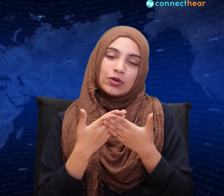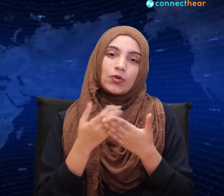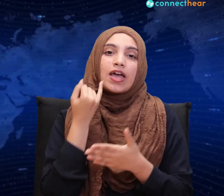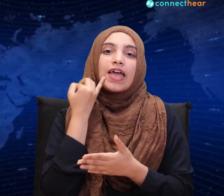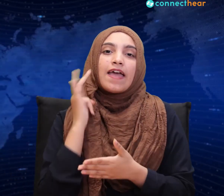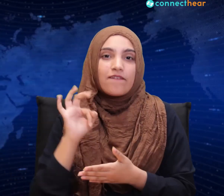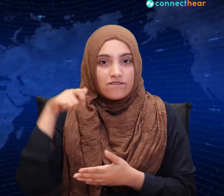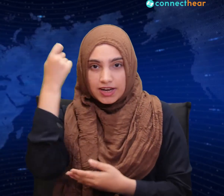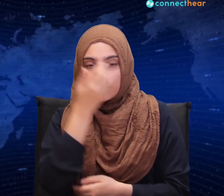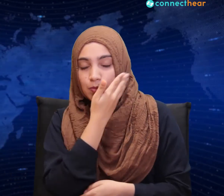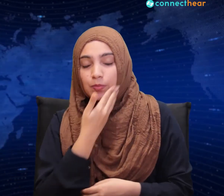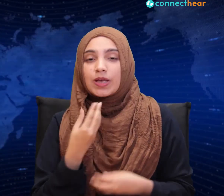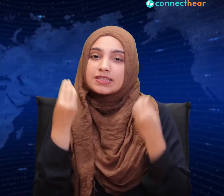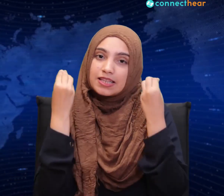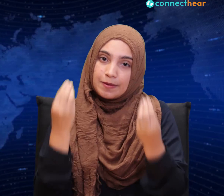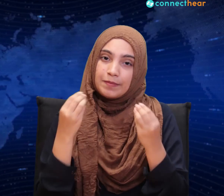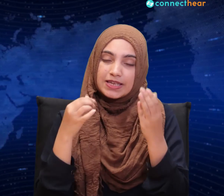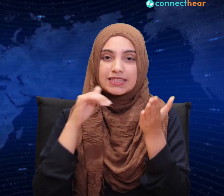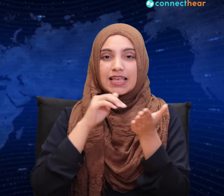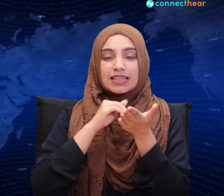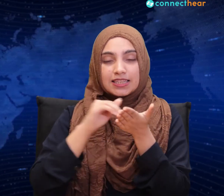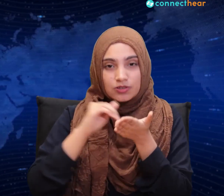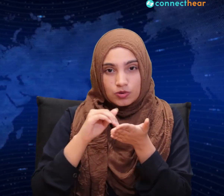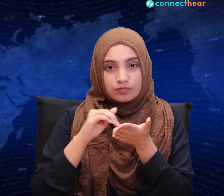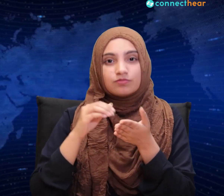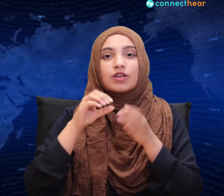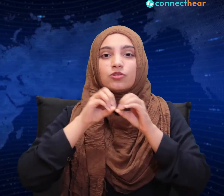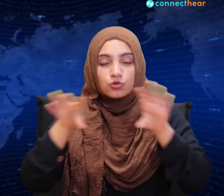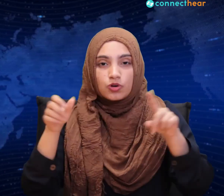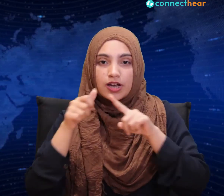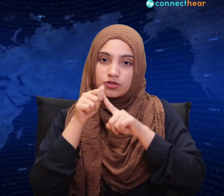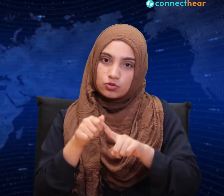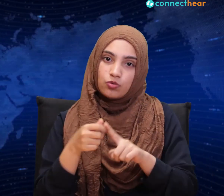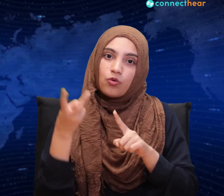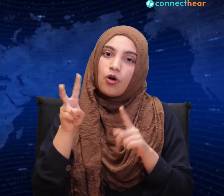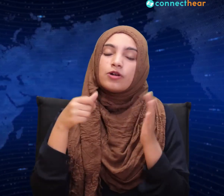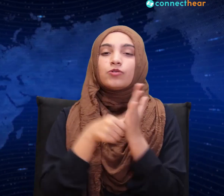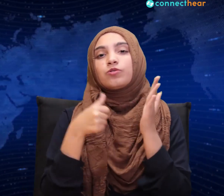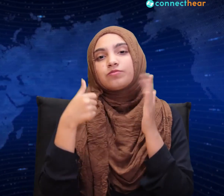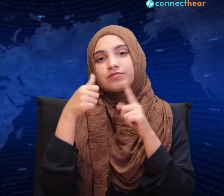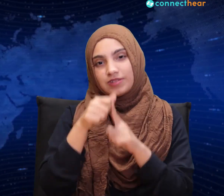the video, please like, comment, share, and subscribe.